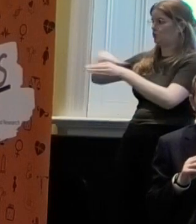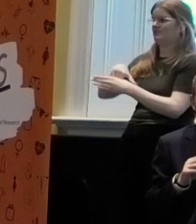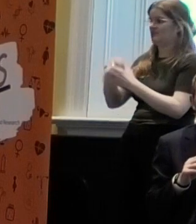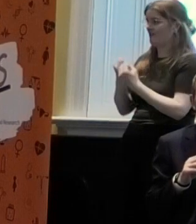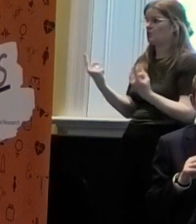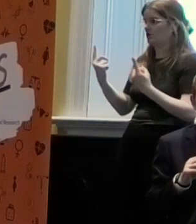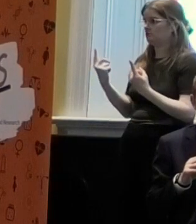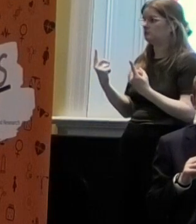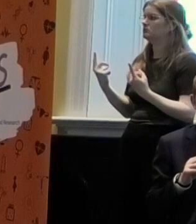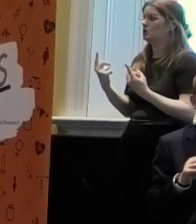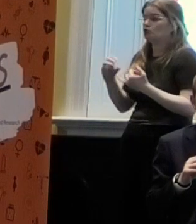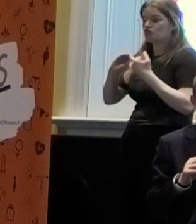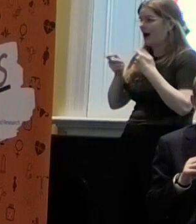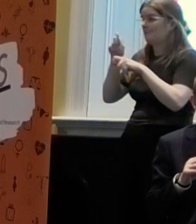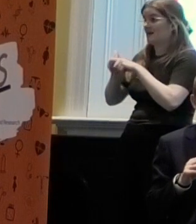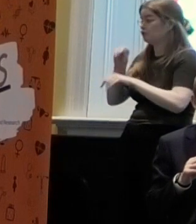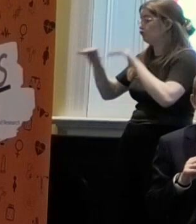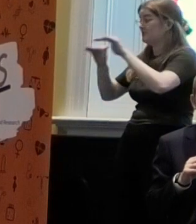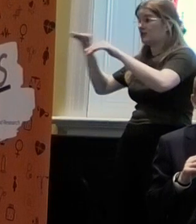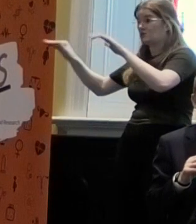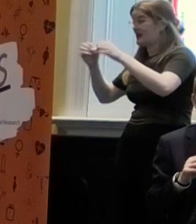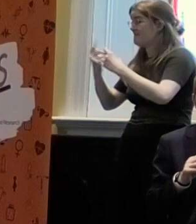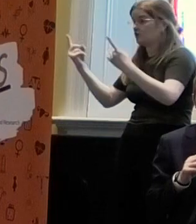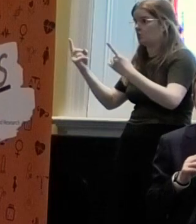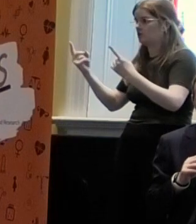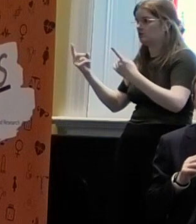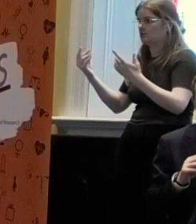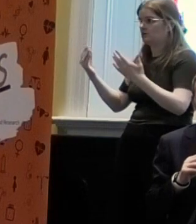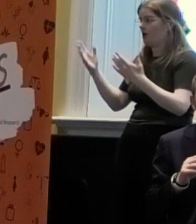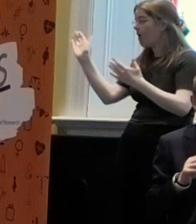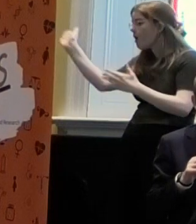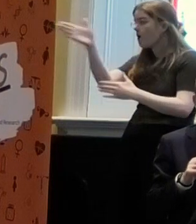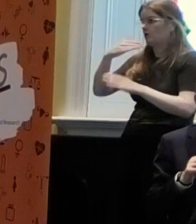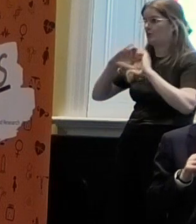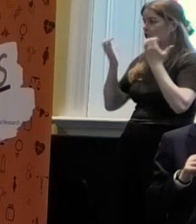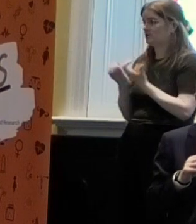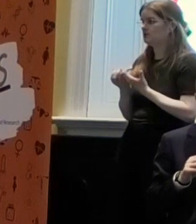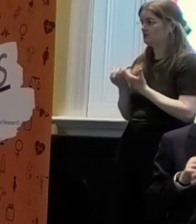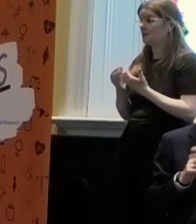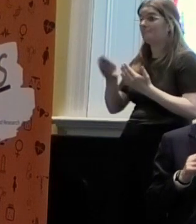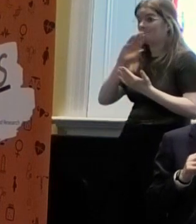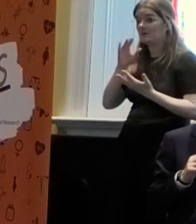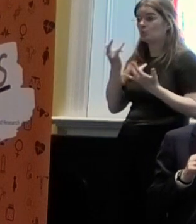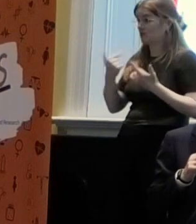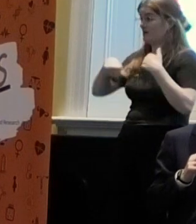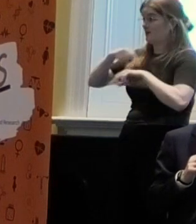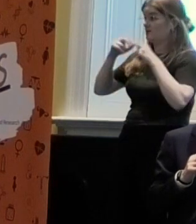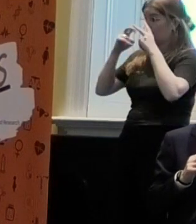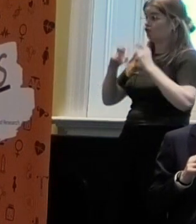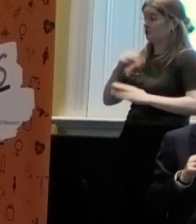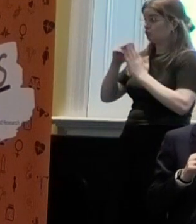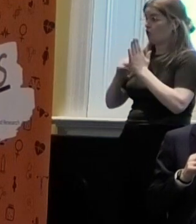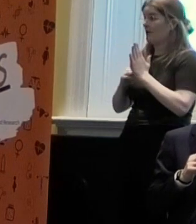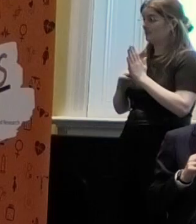doing whatever it can to reach out to all of its communities. So that means that in our research